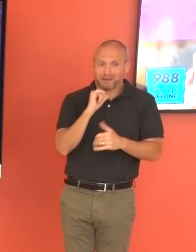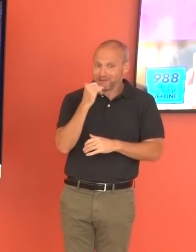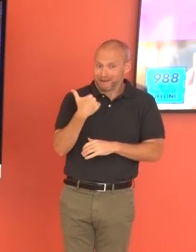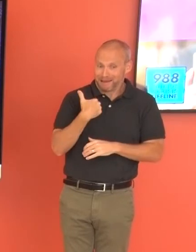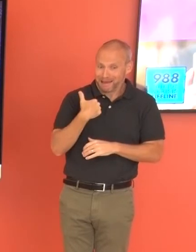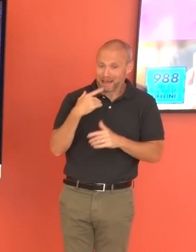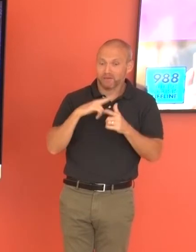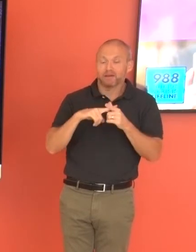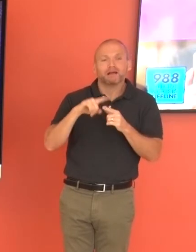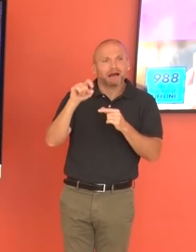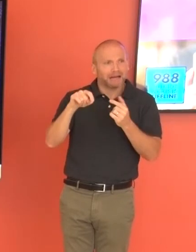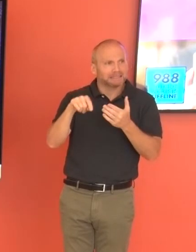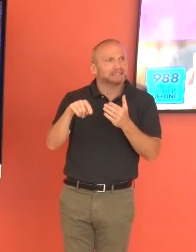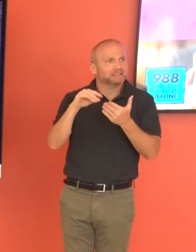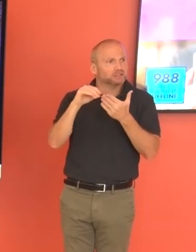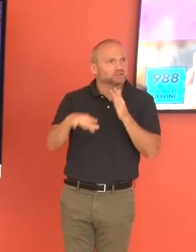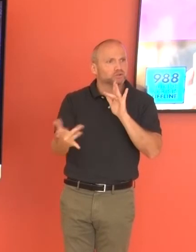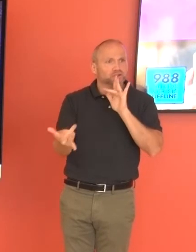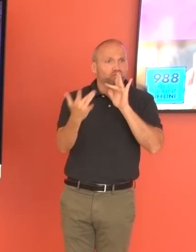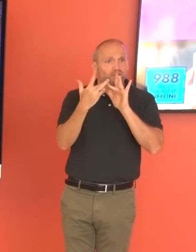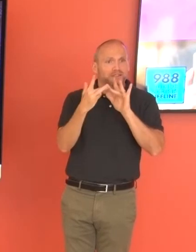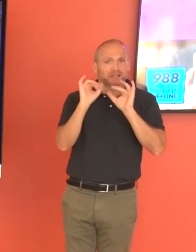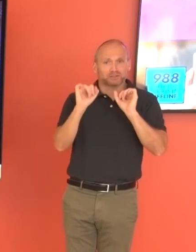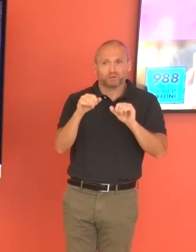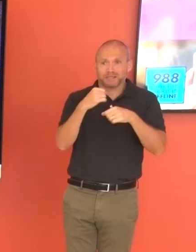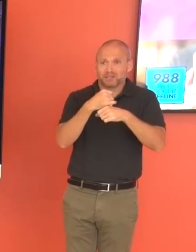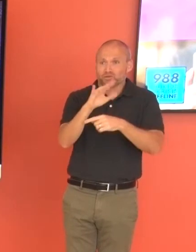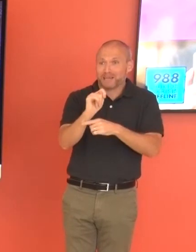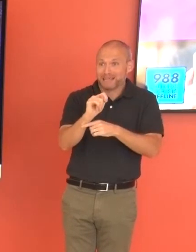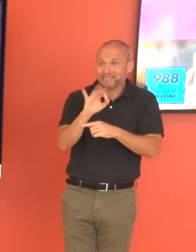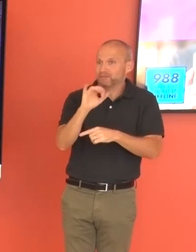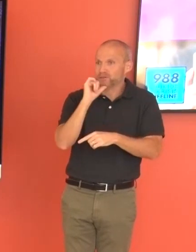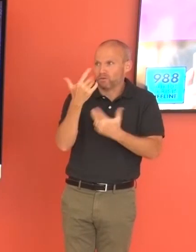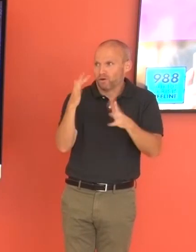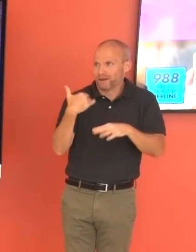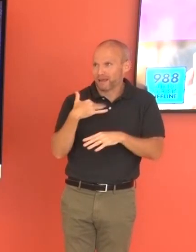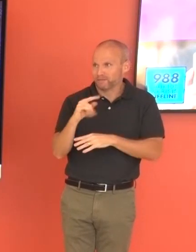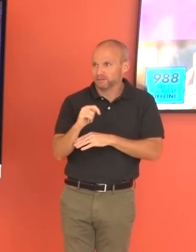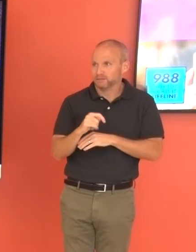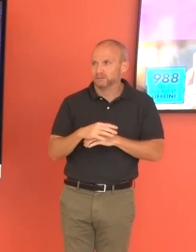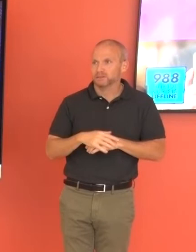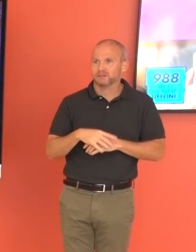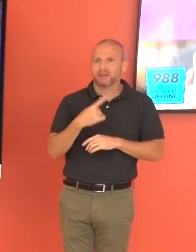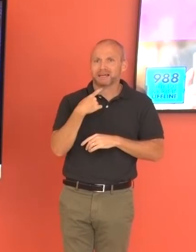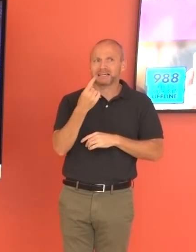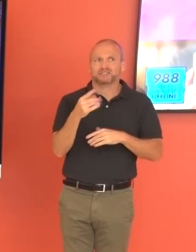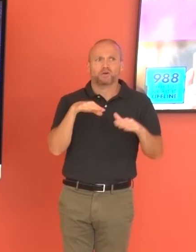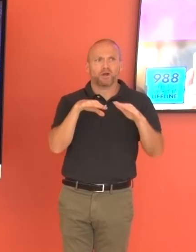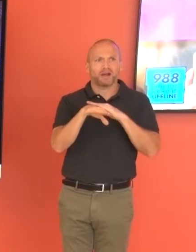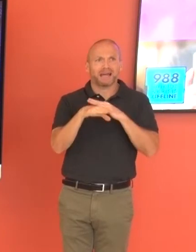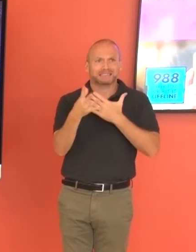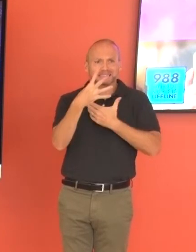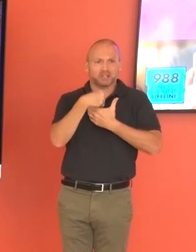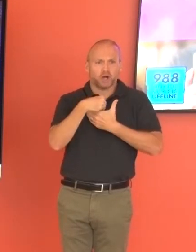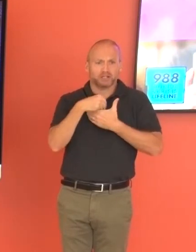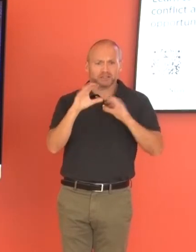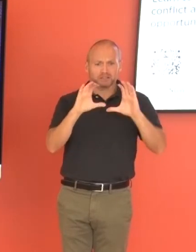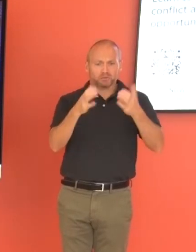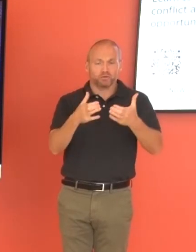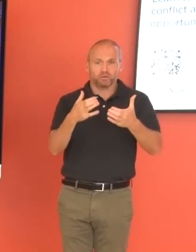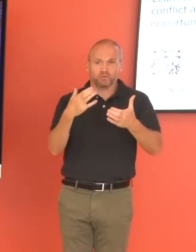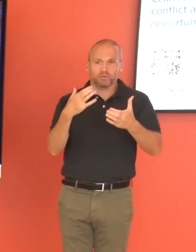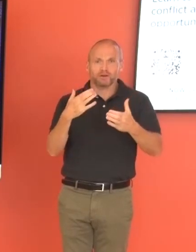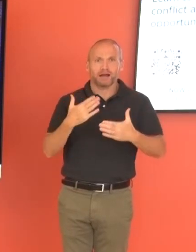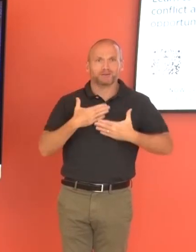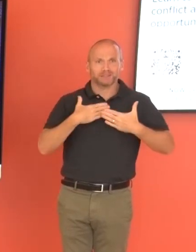need them to reach out so we can start creating it if we don't. And like I told our Access Autism group, I was happy. We took